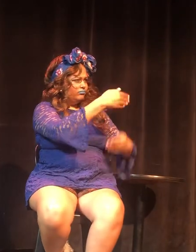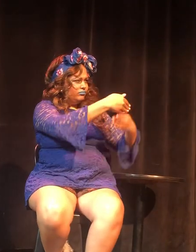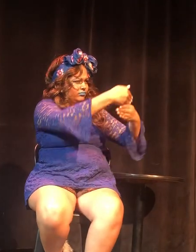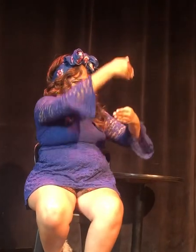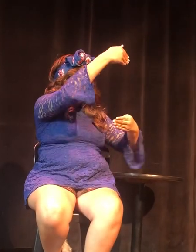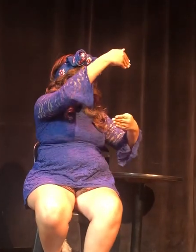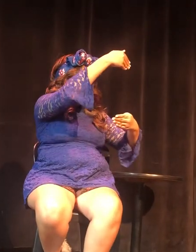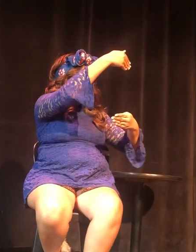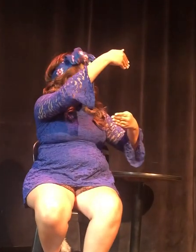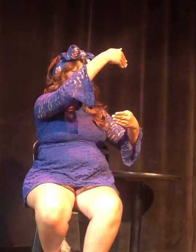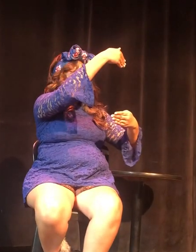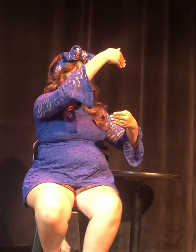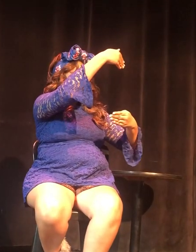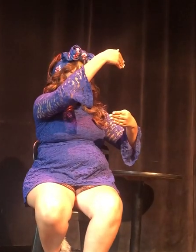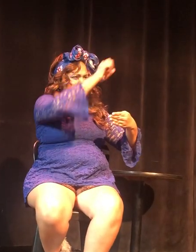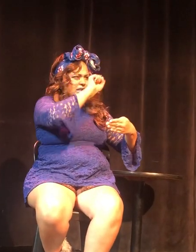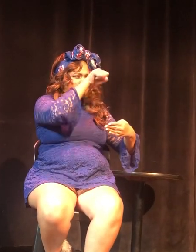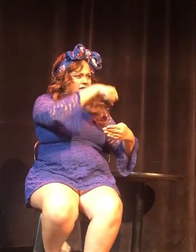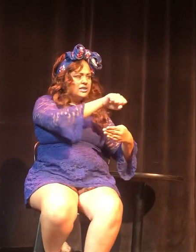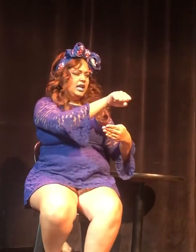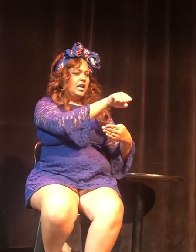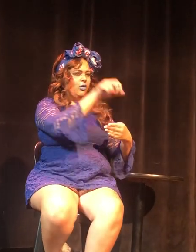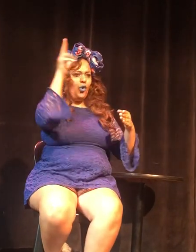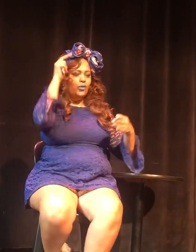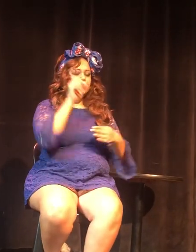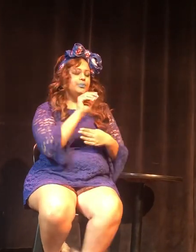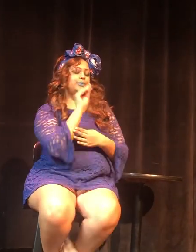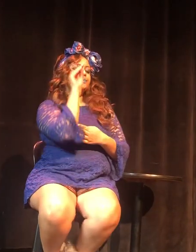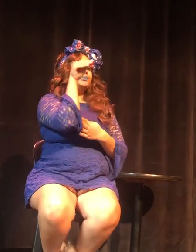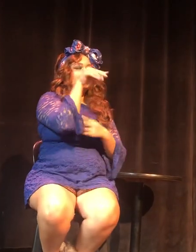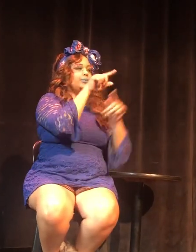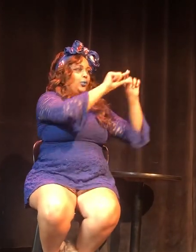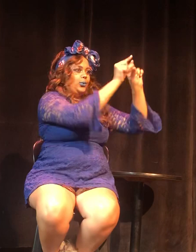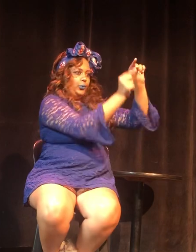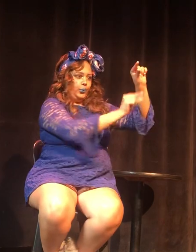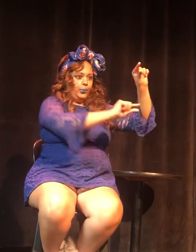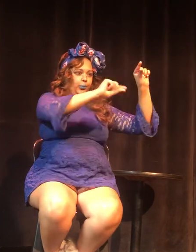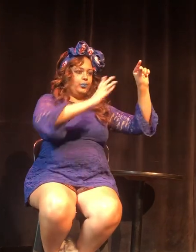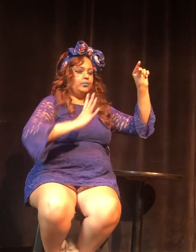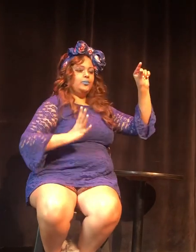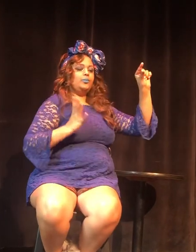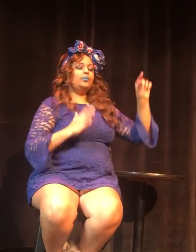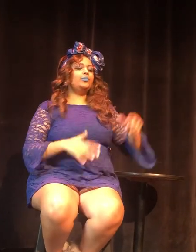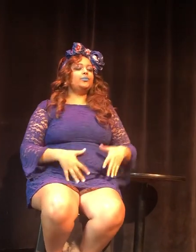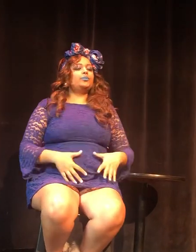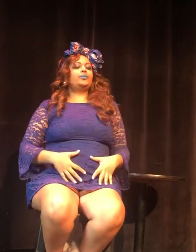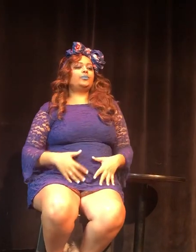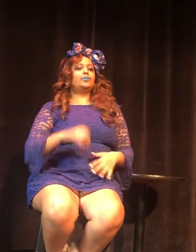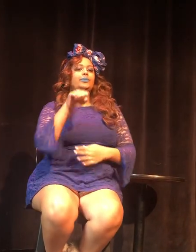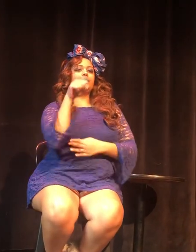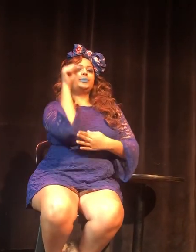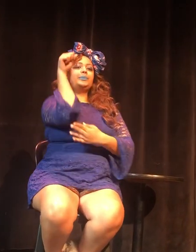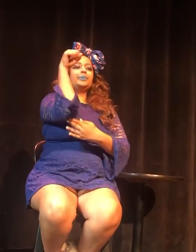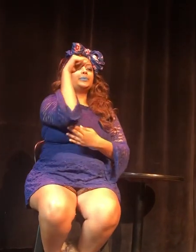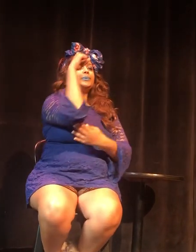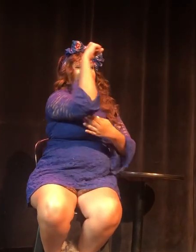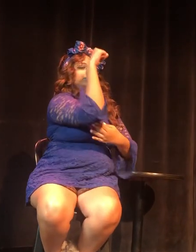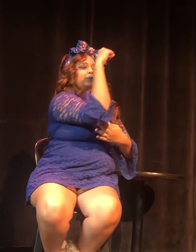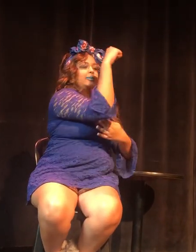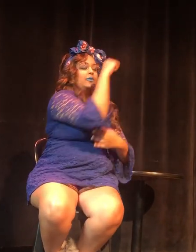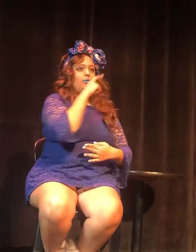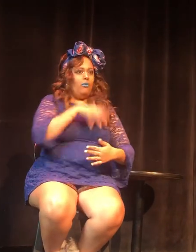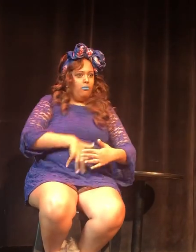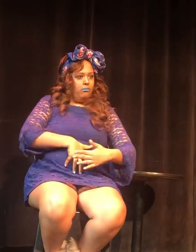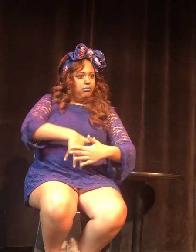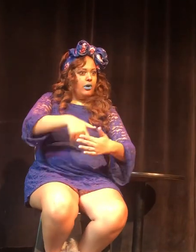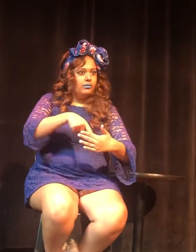seahorses are very fancy, and also, the seahorse dads carry the babies